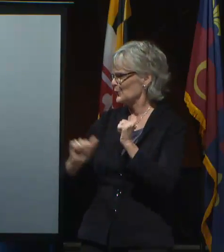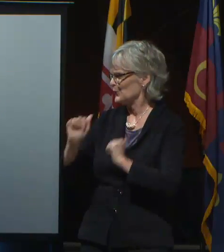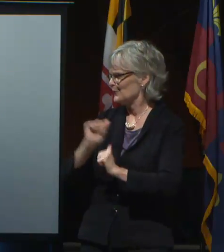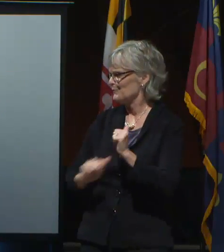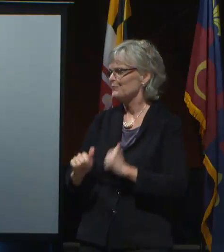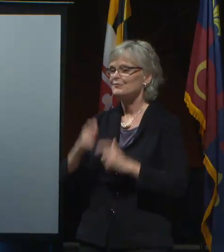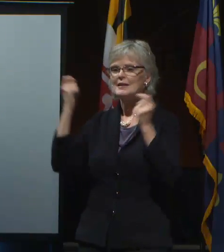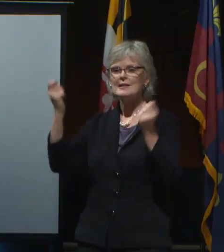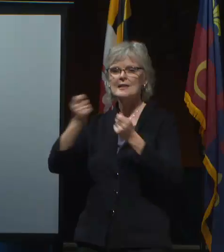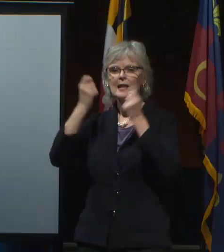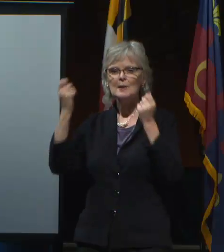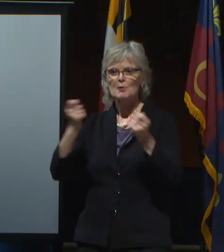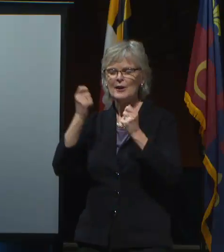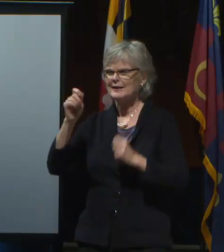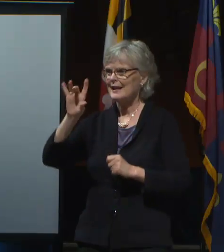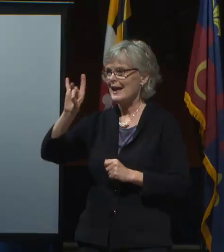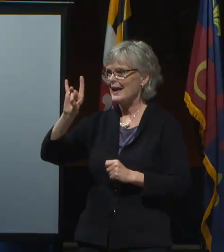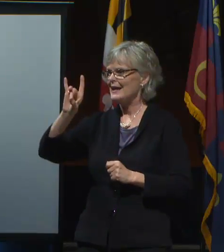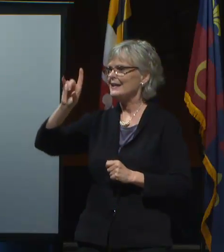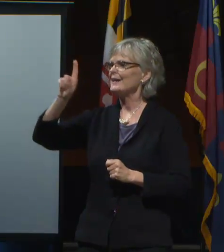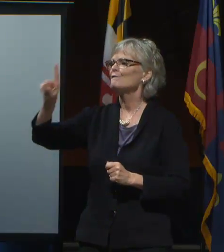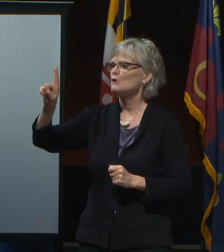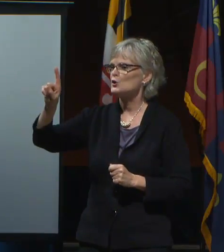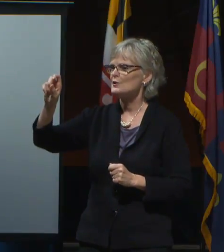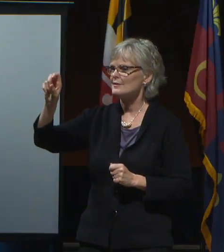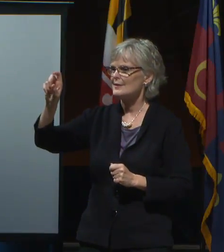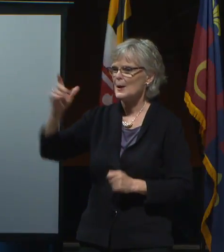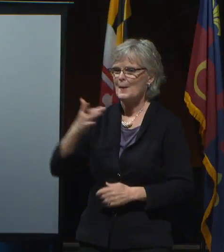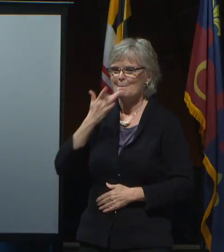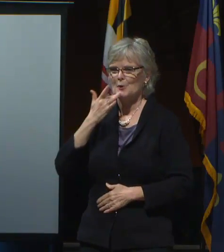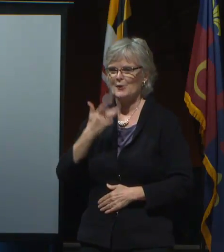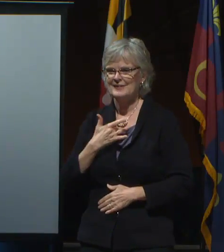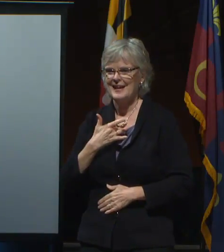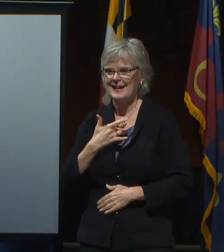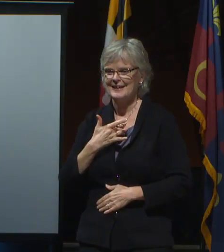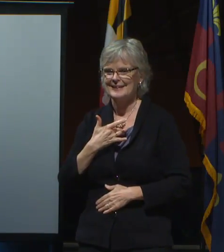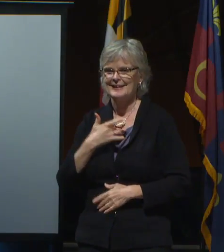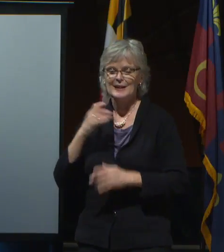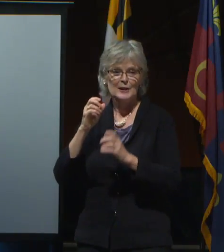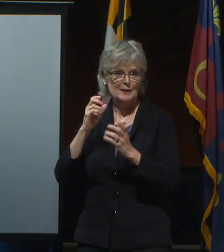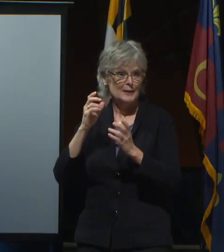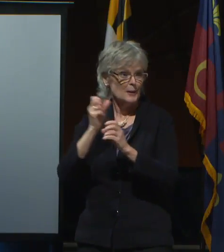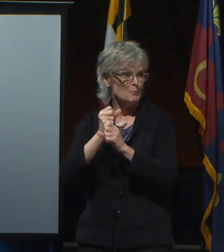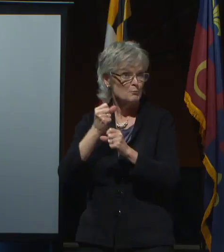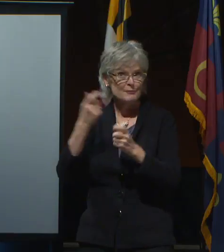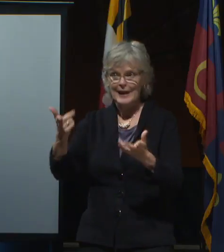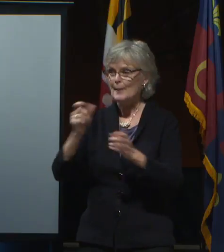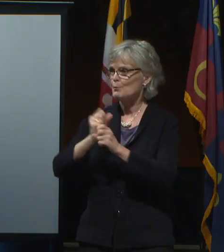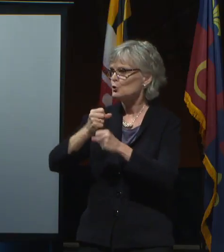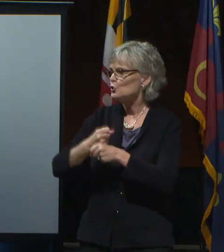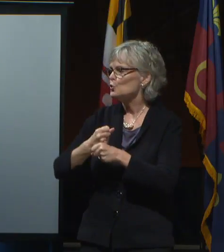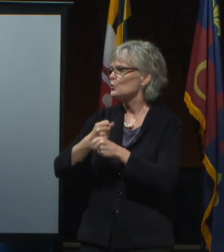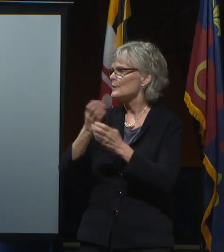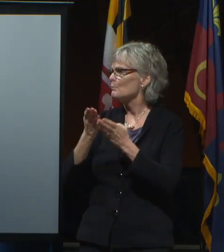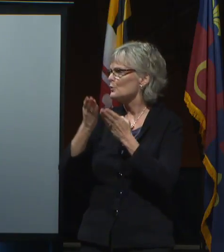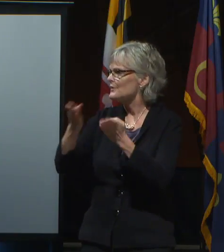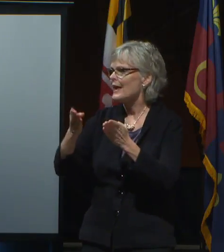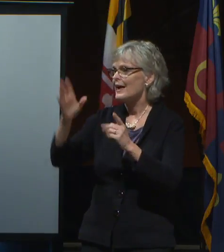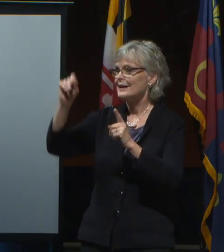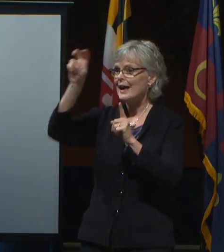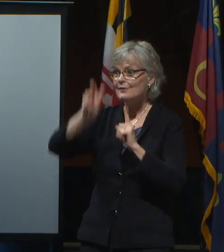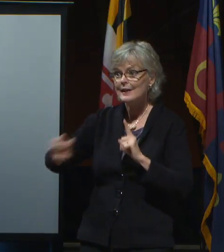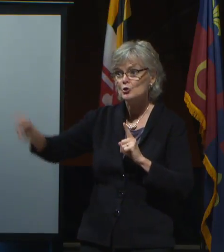it's celebrating its 81st birthday and year of producing, presenting, and touring, not